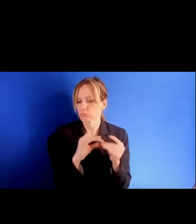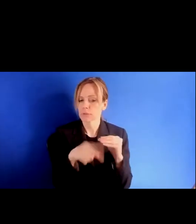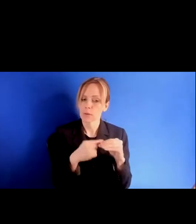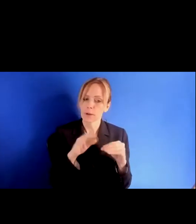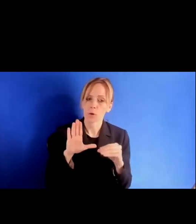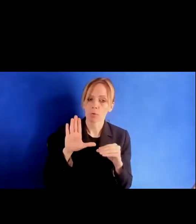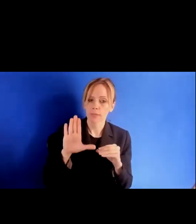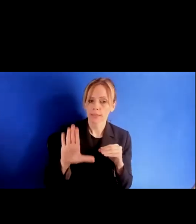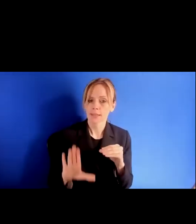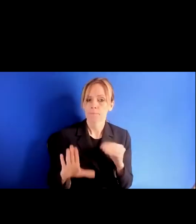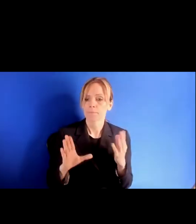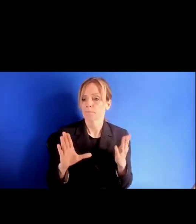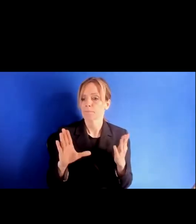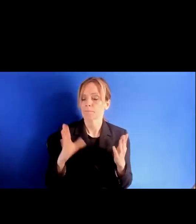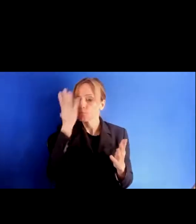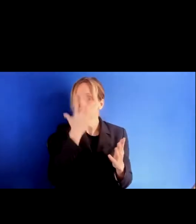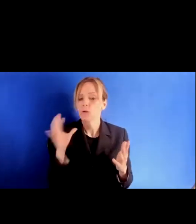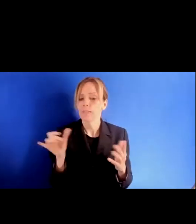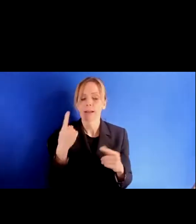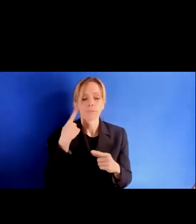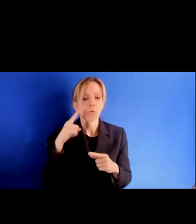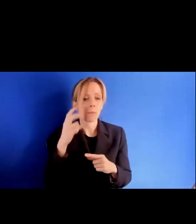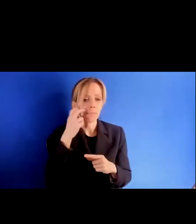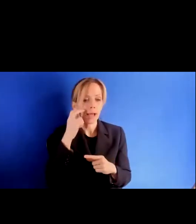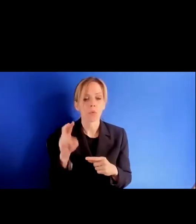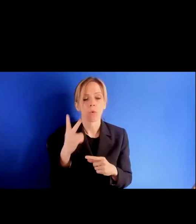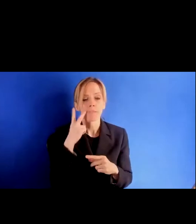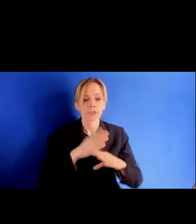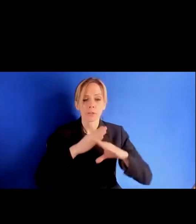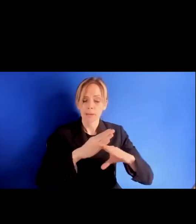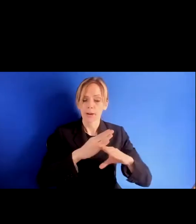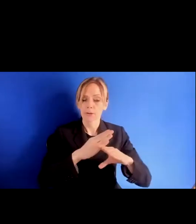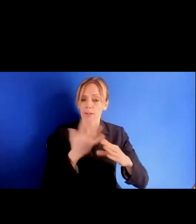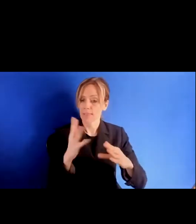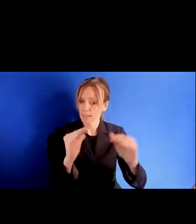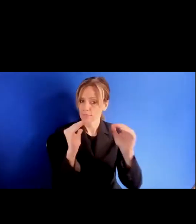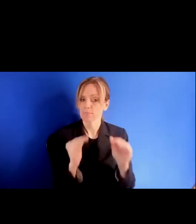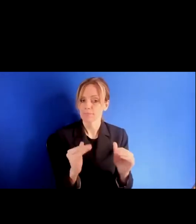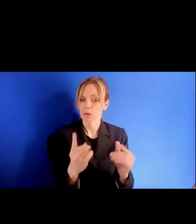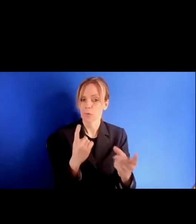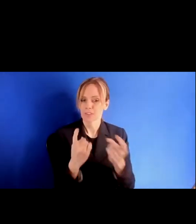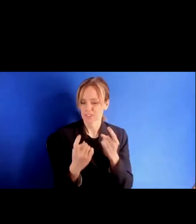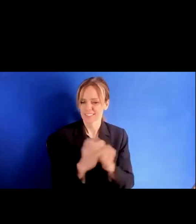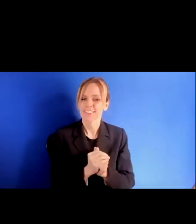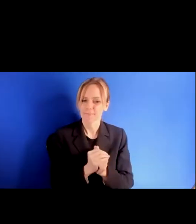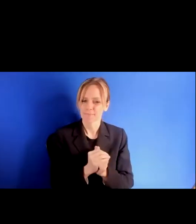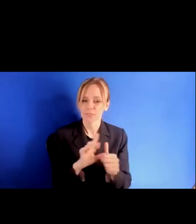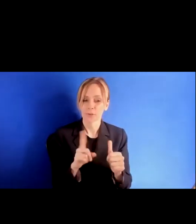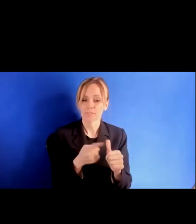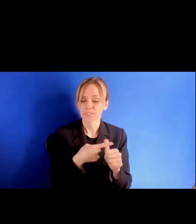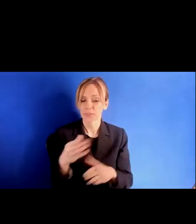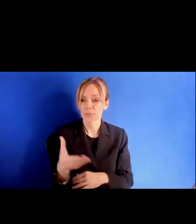for people who are blind or vision impaired. And then we're gonna move to some questions. So first, I want to